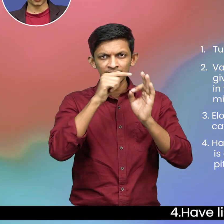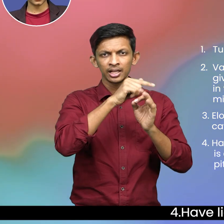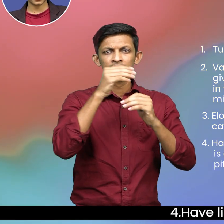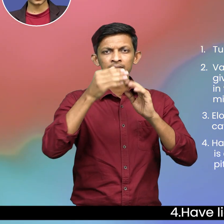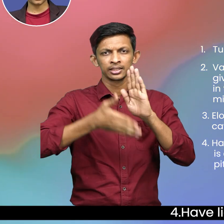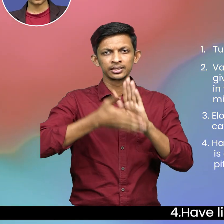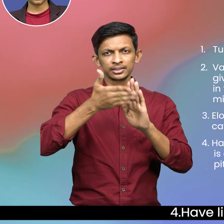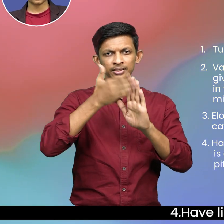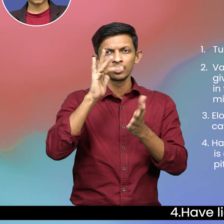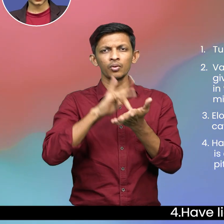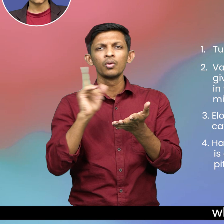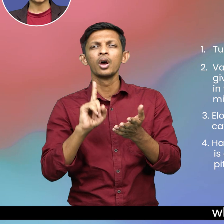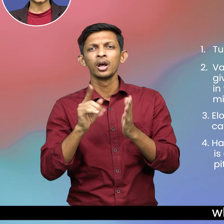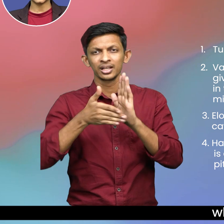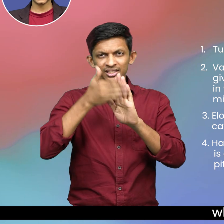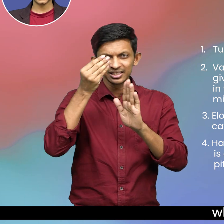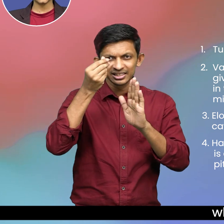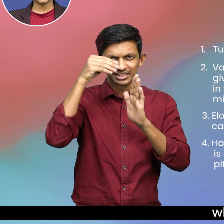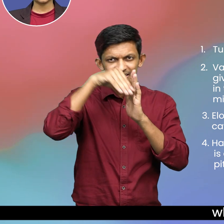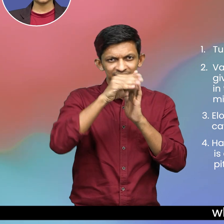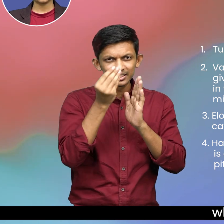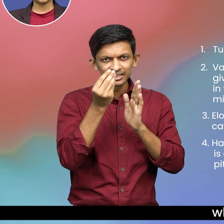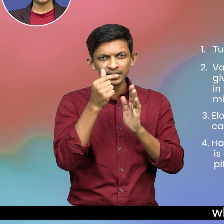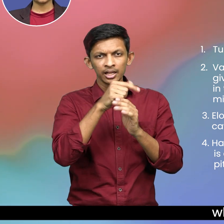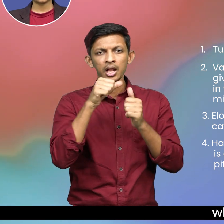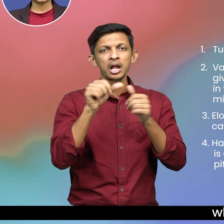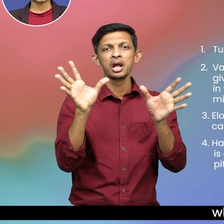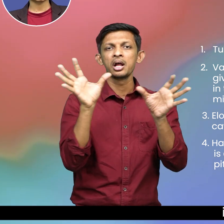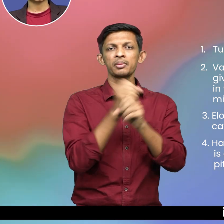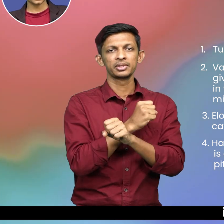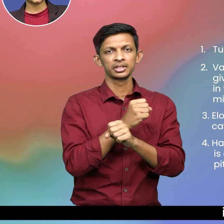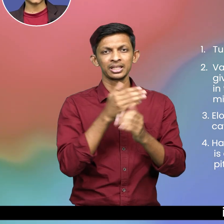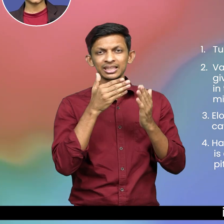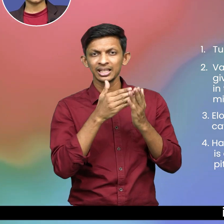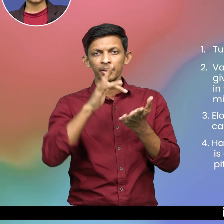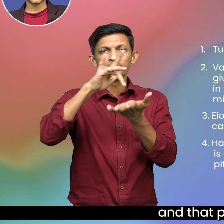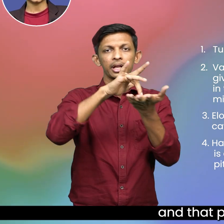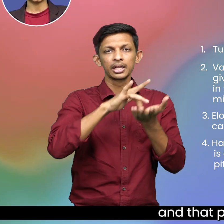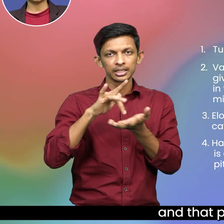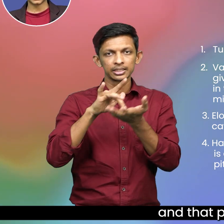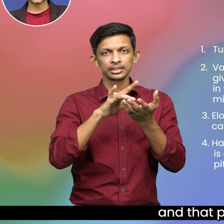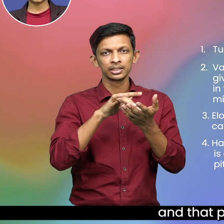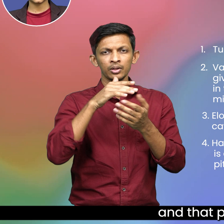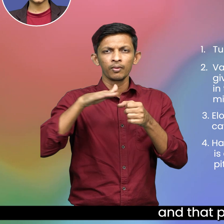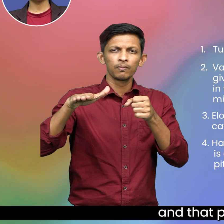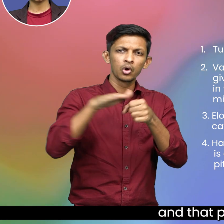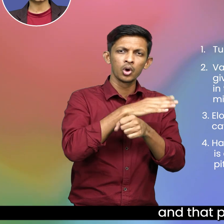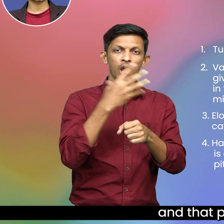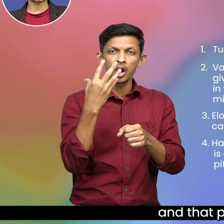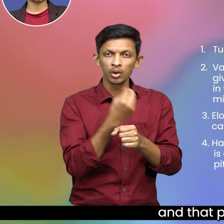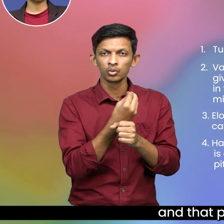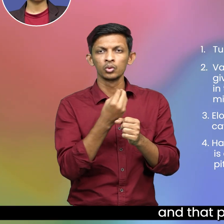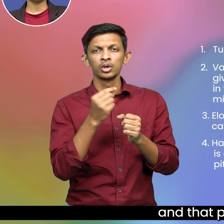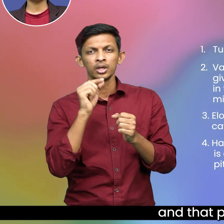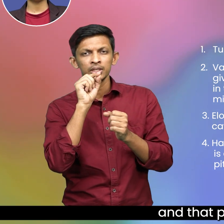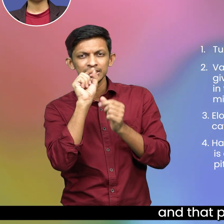cell walls where lignin is absent and that place filled with